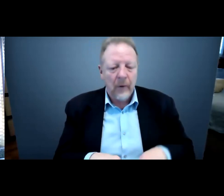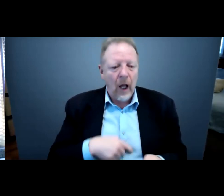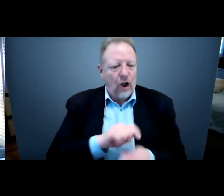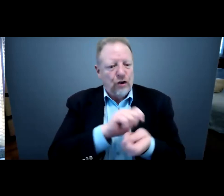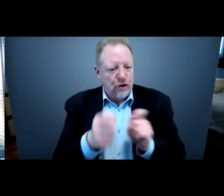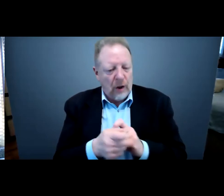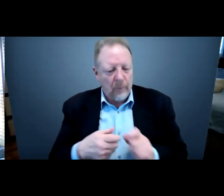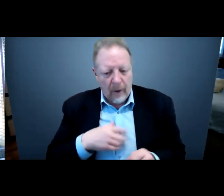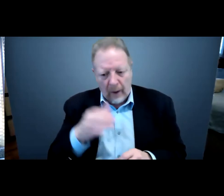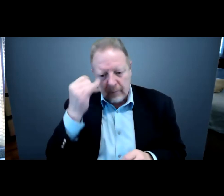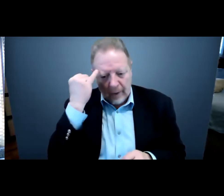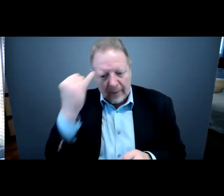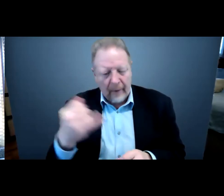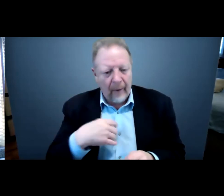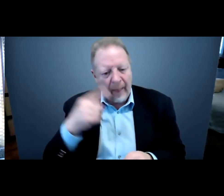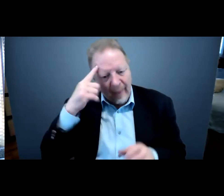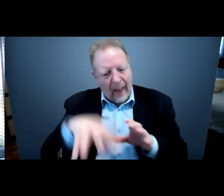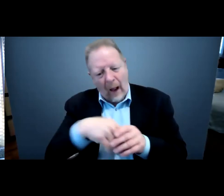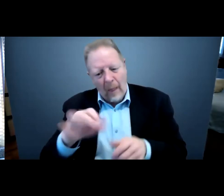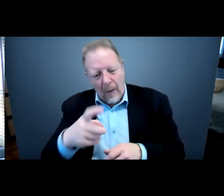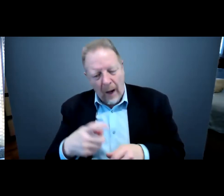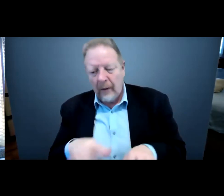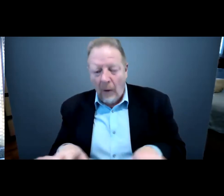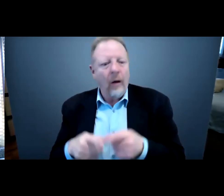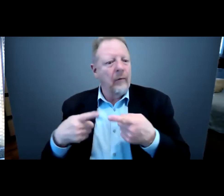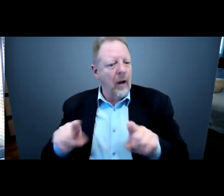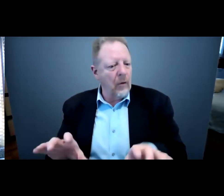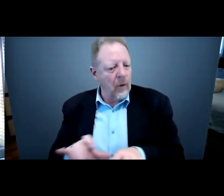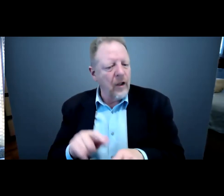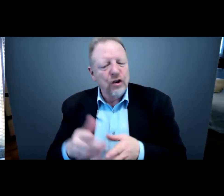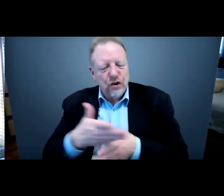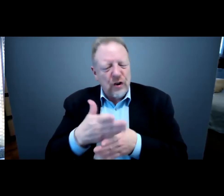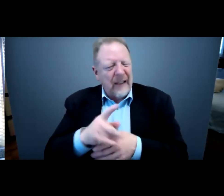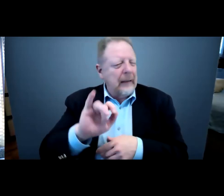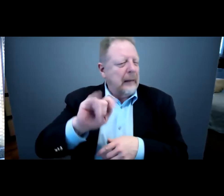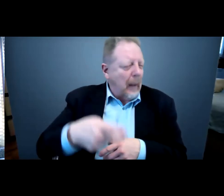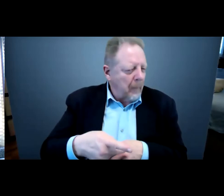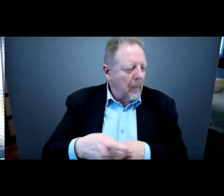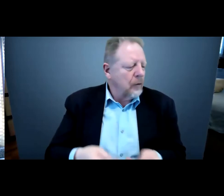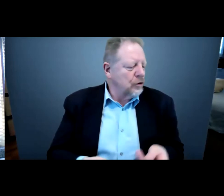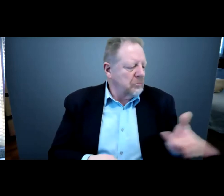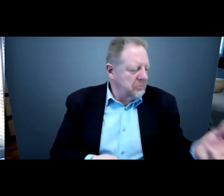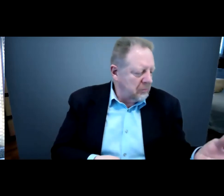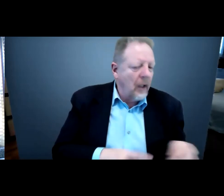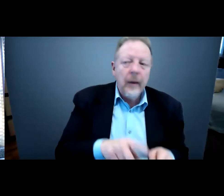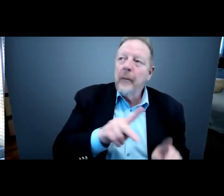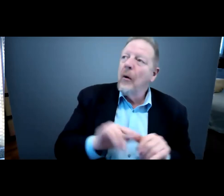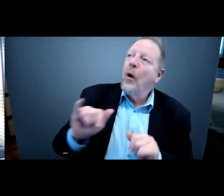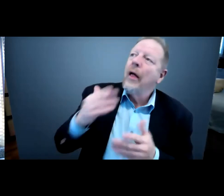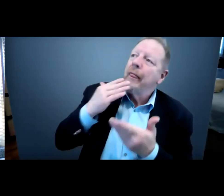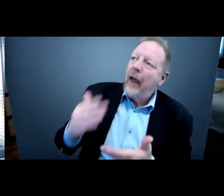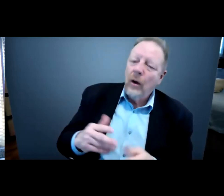it says, well, that's kind of what's happening for me. And maybe being able to have some kind of place where people could share that